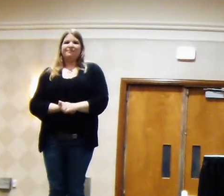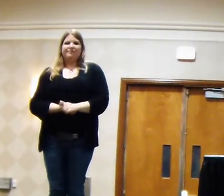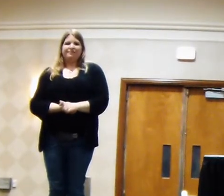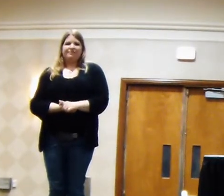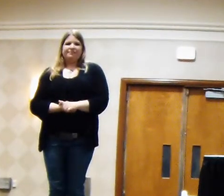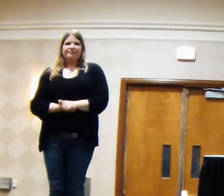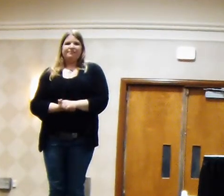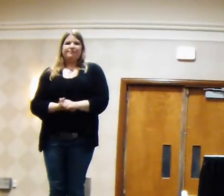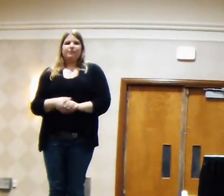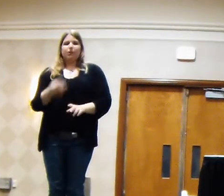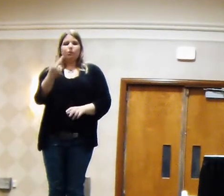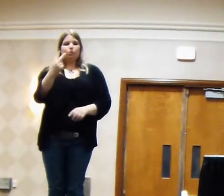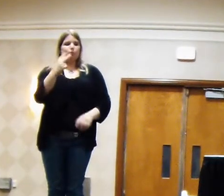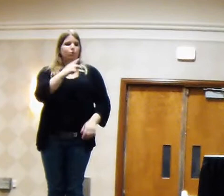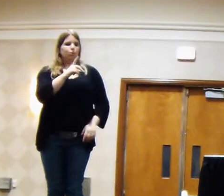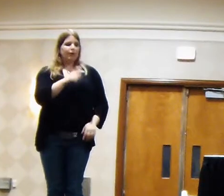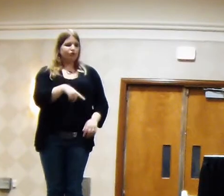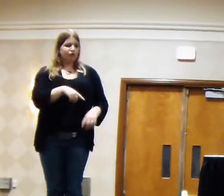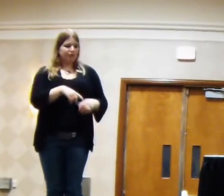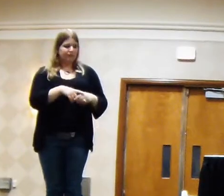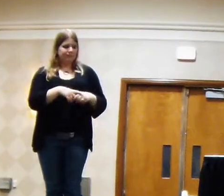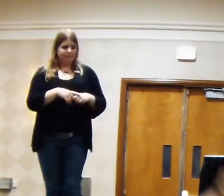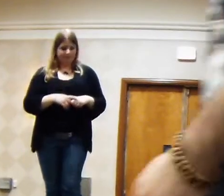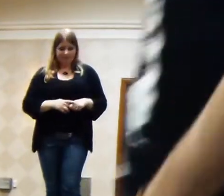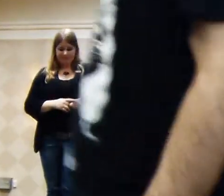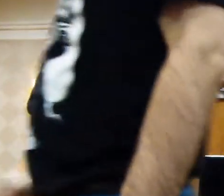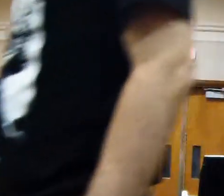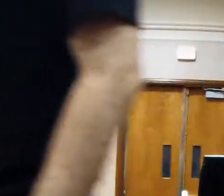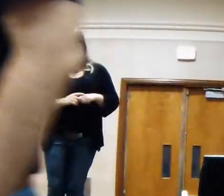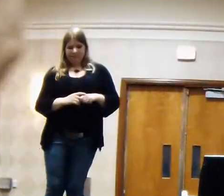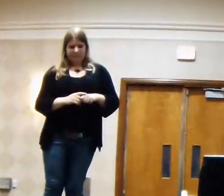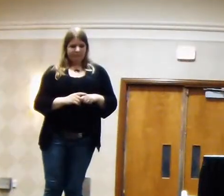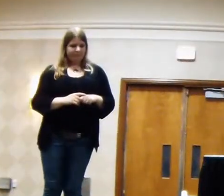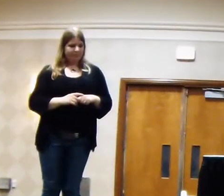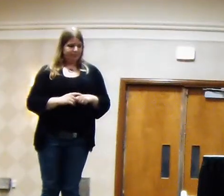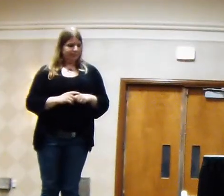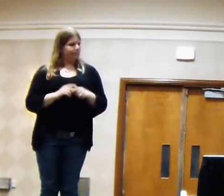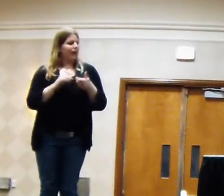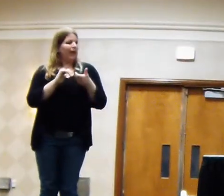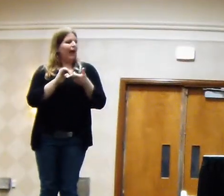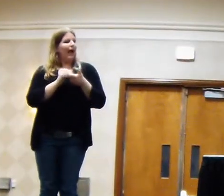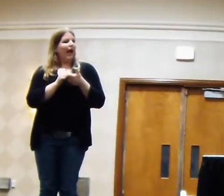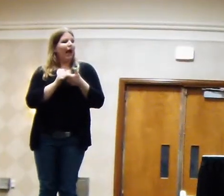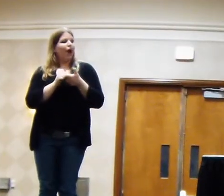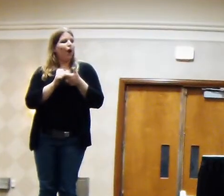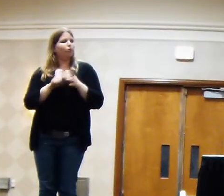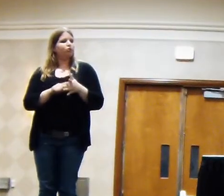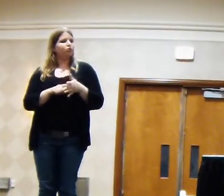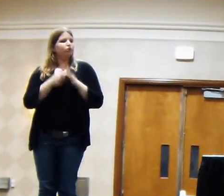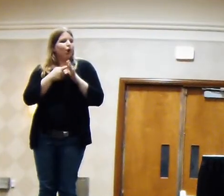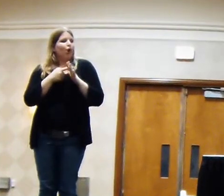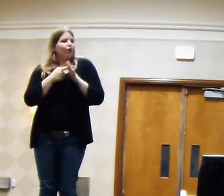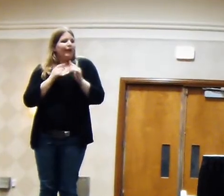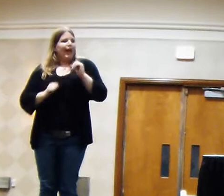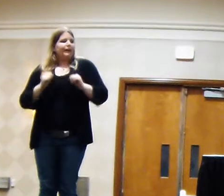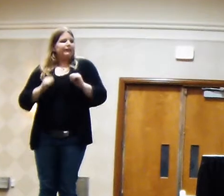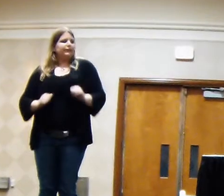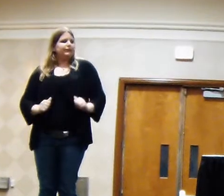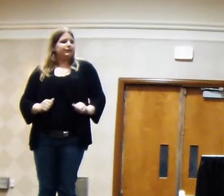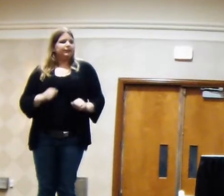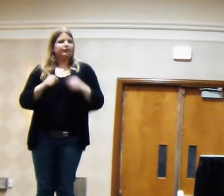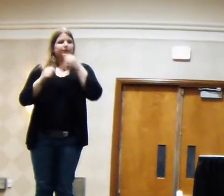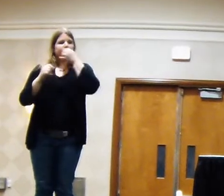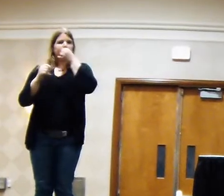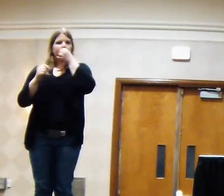Thank you. Thank you. I have 2 questions. My first one is, what got you into acting in the first place? I